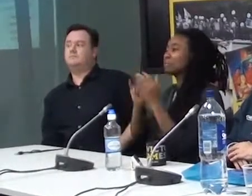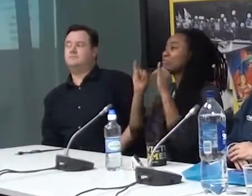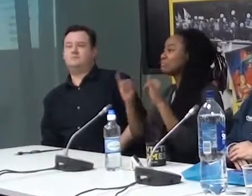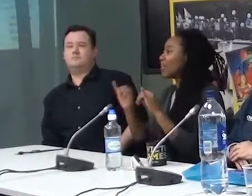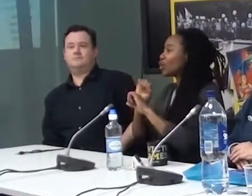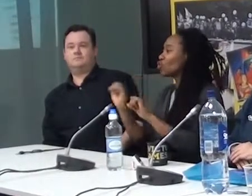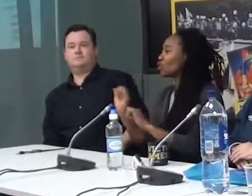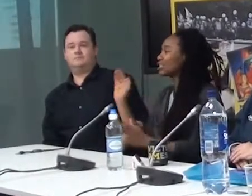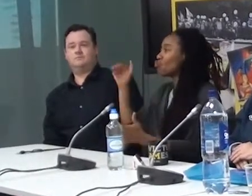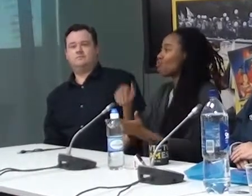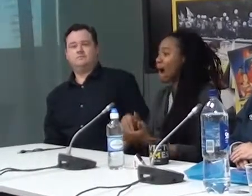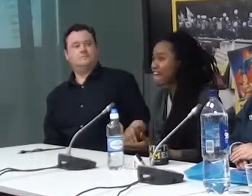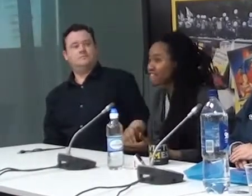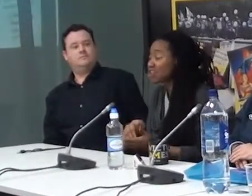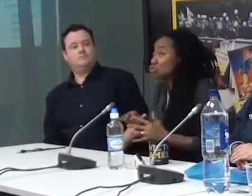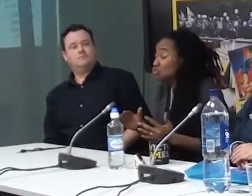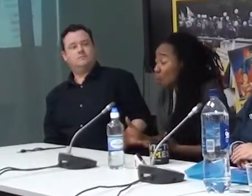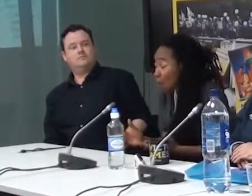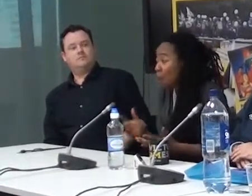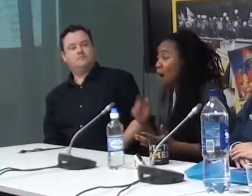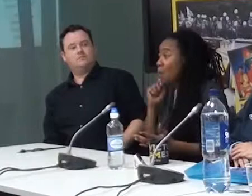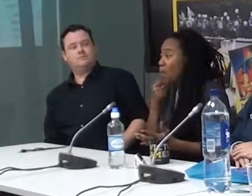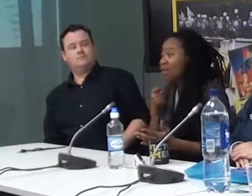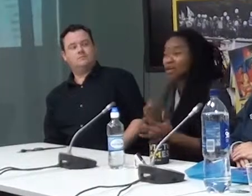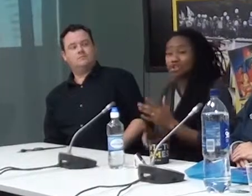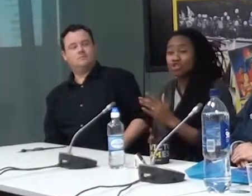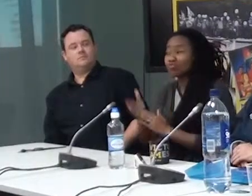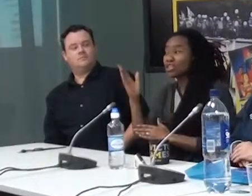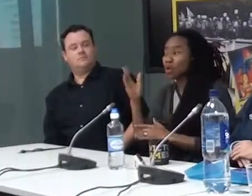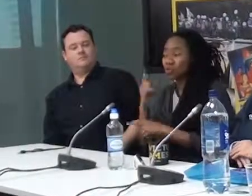yet. So I'm going to go straight on to Mo. Mo Stewart.